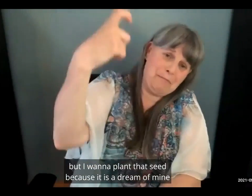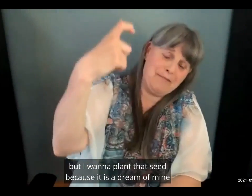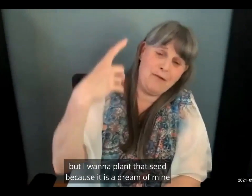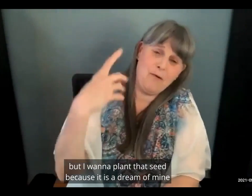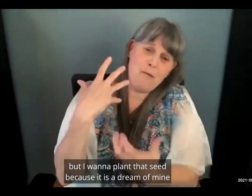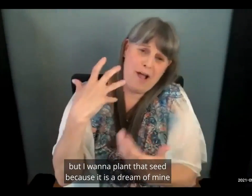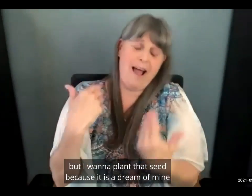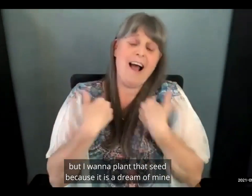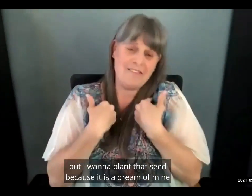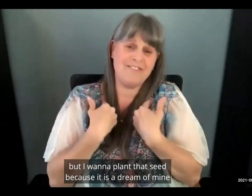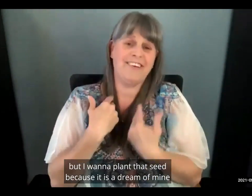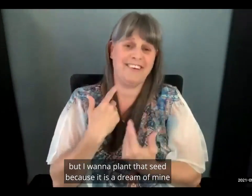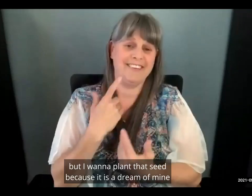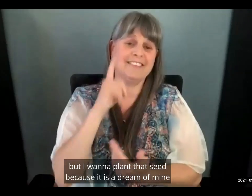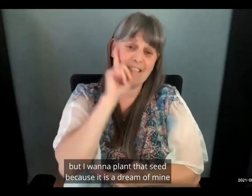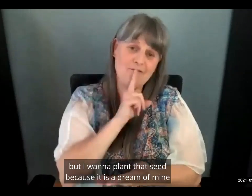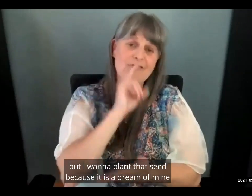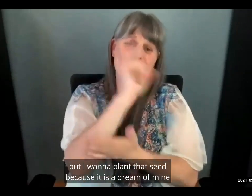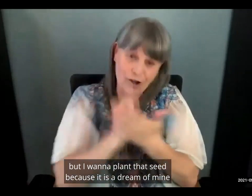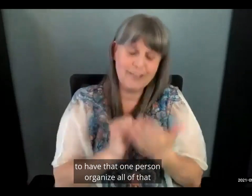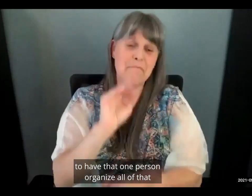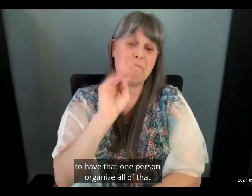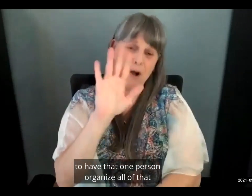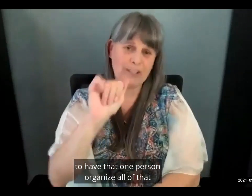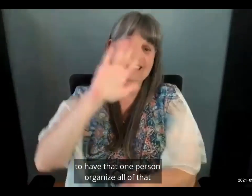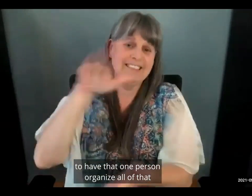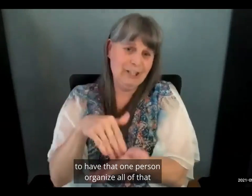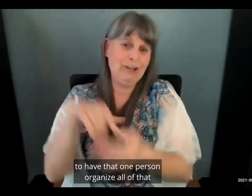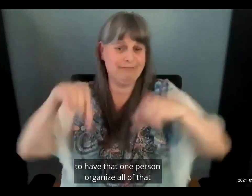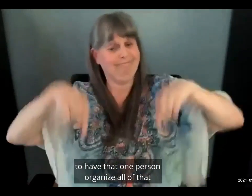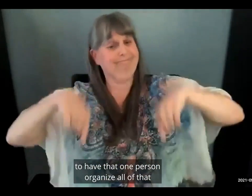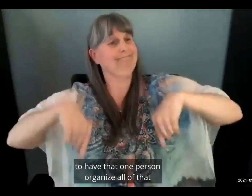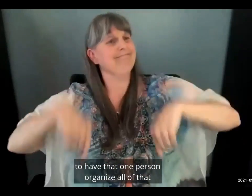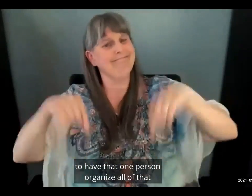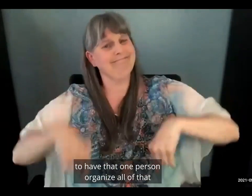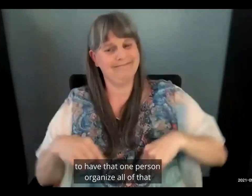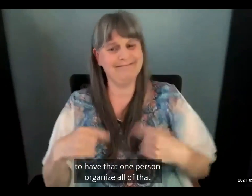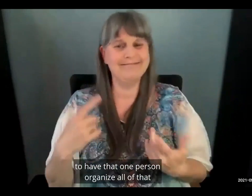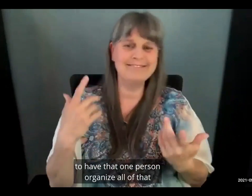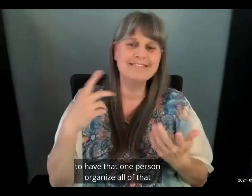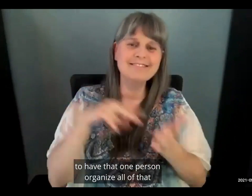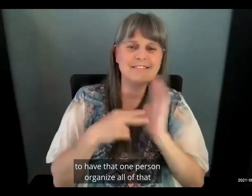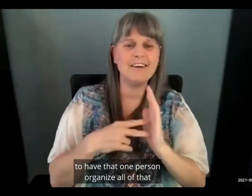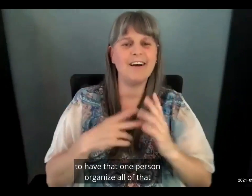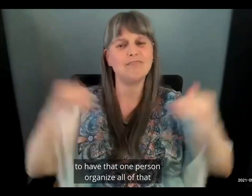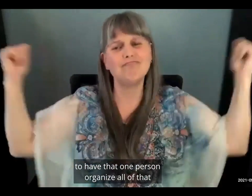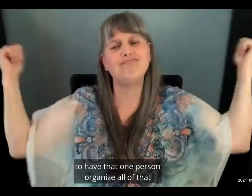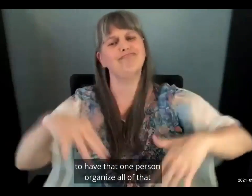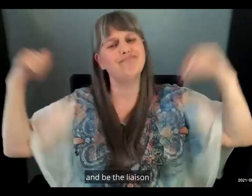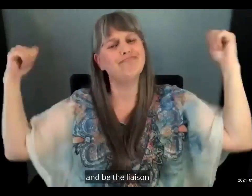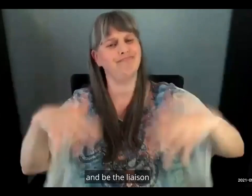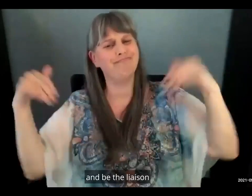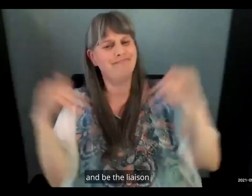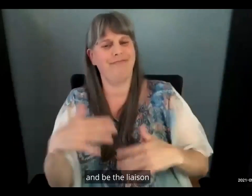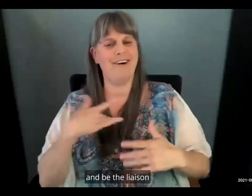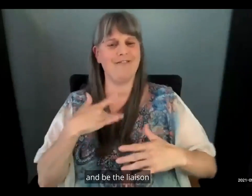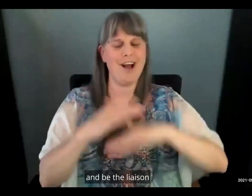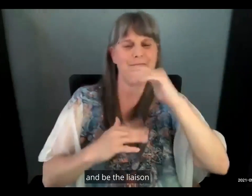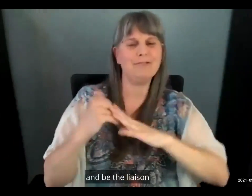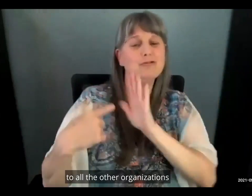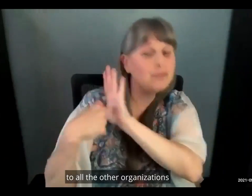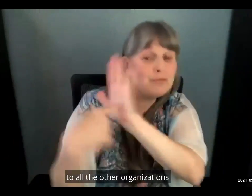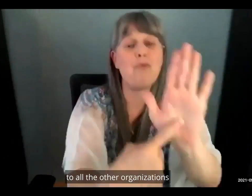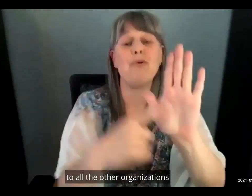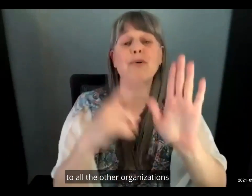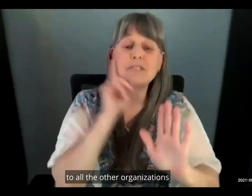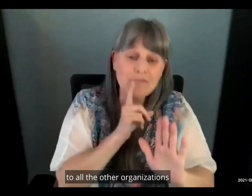you know, want to plant that seed because it is a dream of mine to have that one person, you know, organize all of that and be the